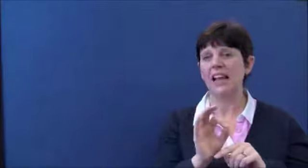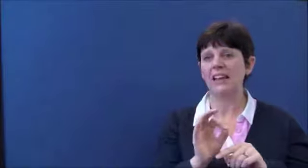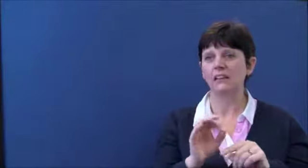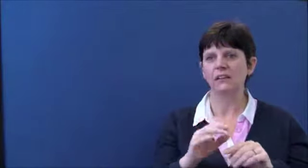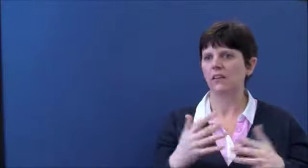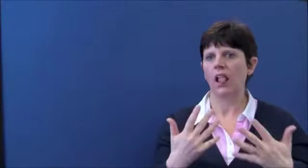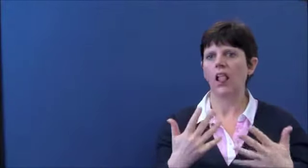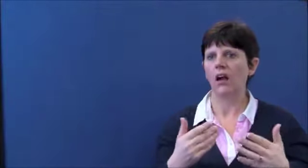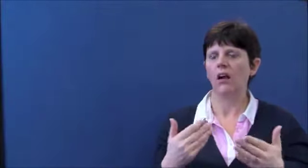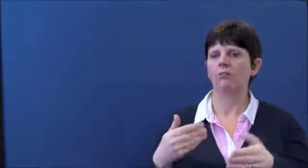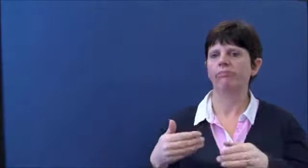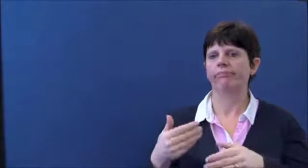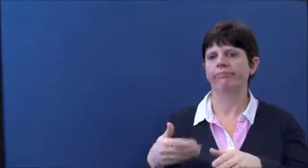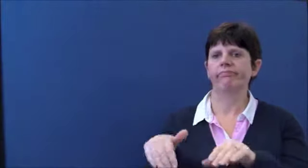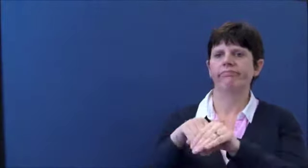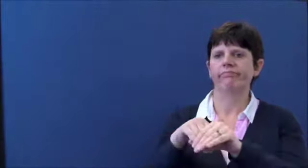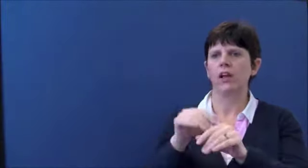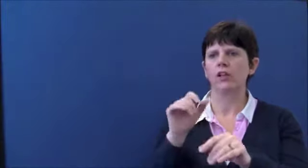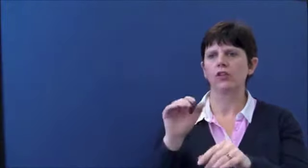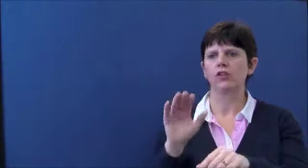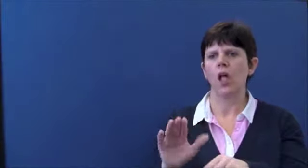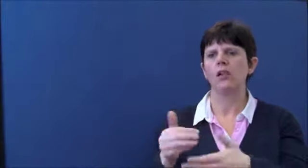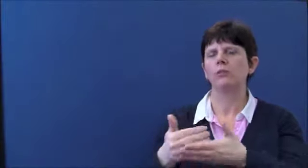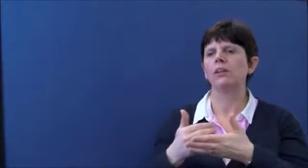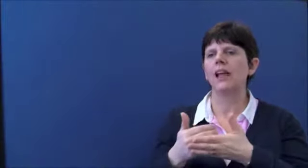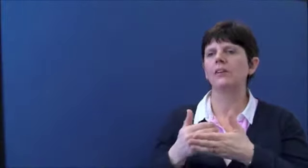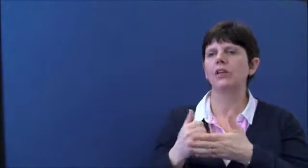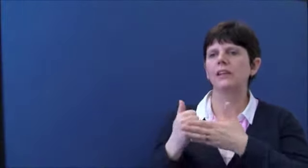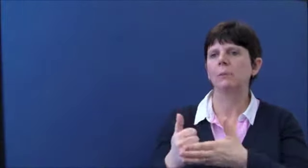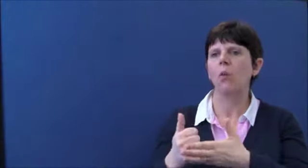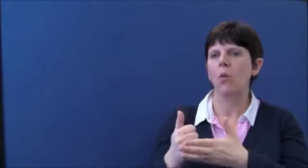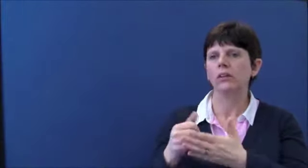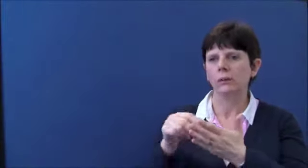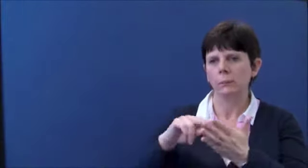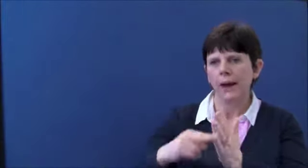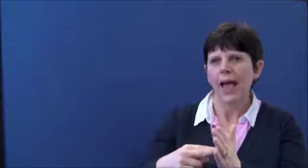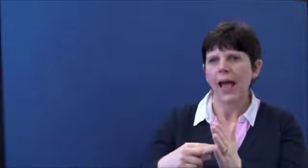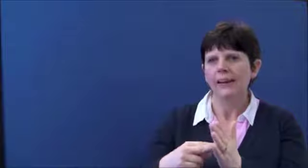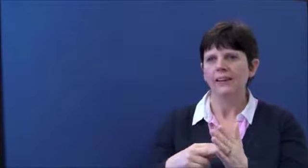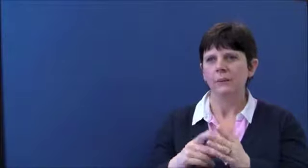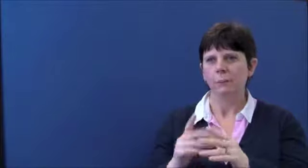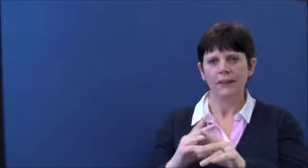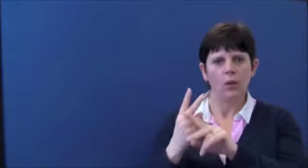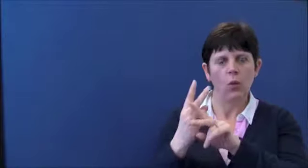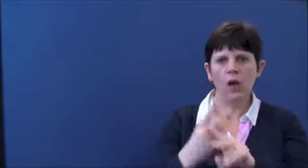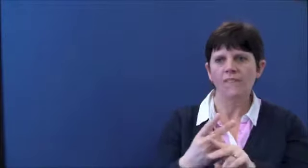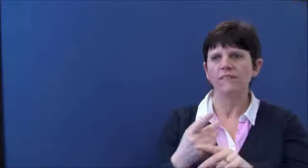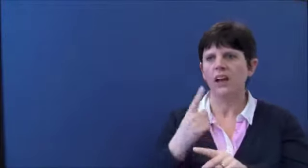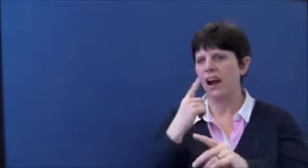such as social workers, police, health workers, and people in education to ensure that they are being protected from further